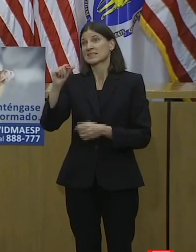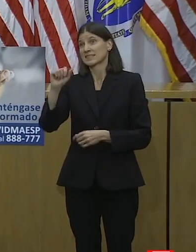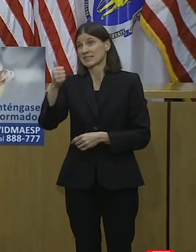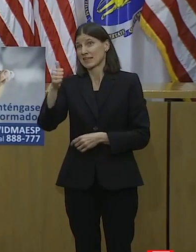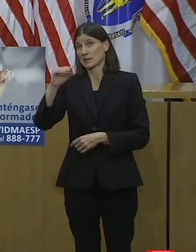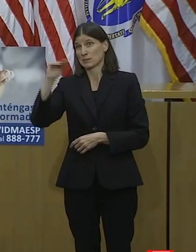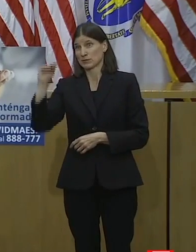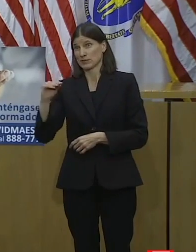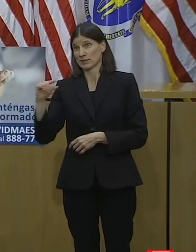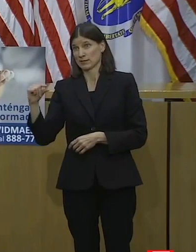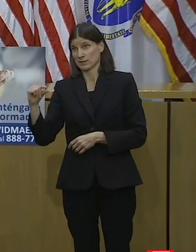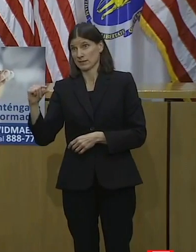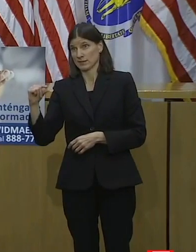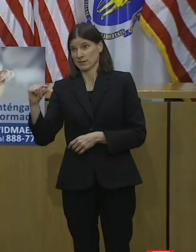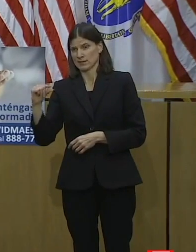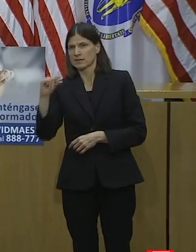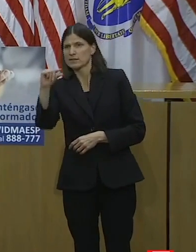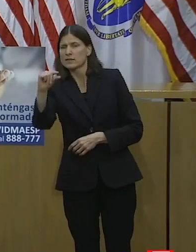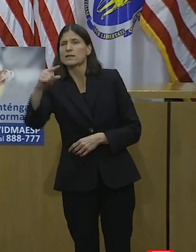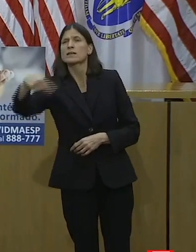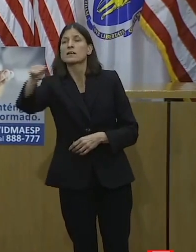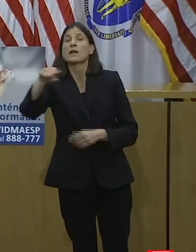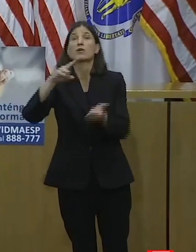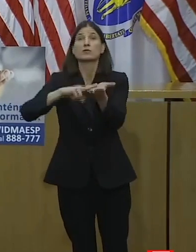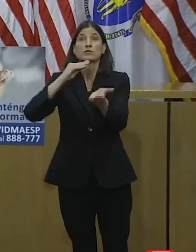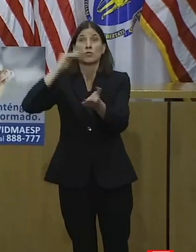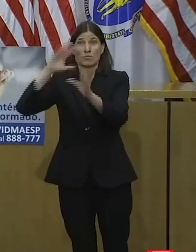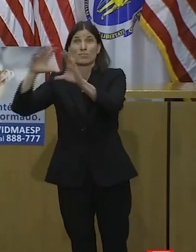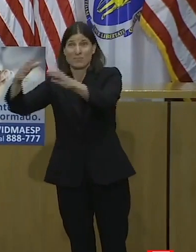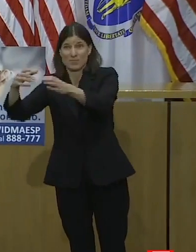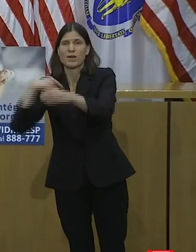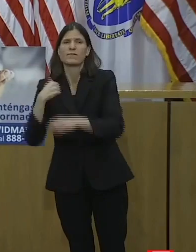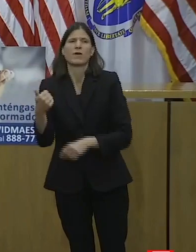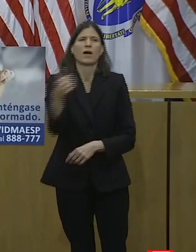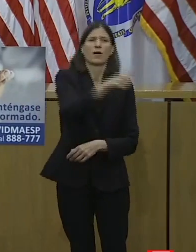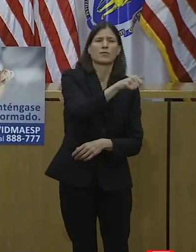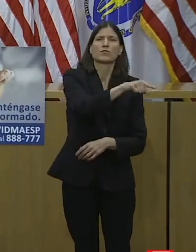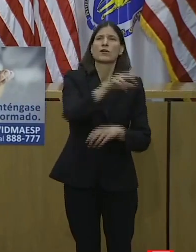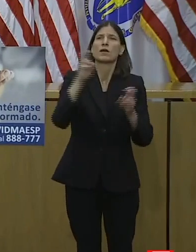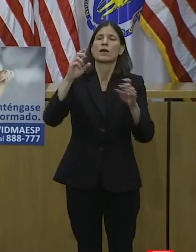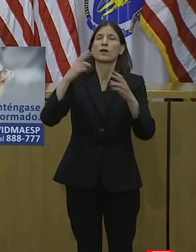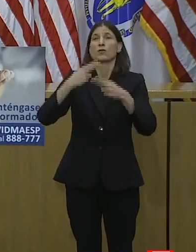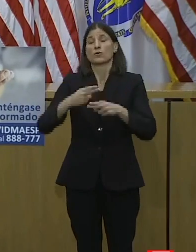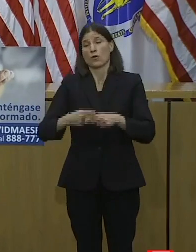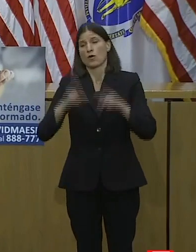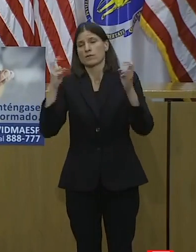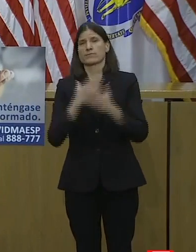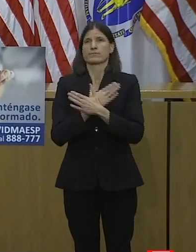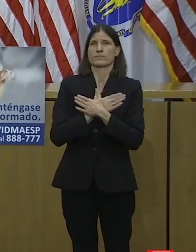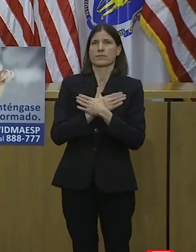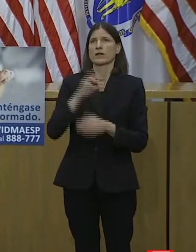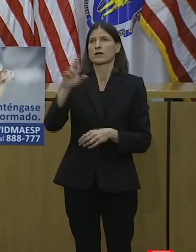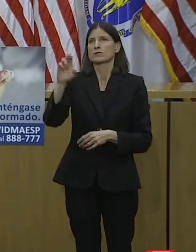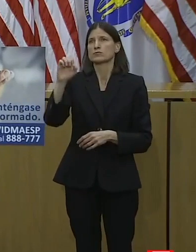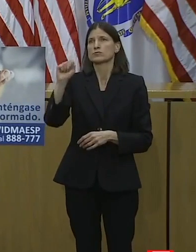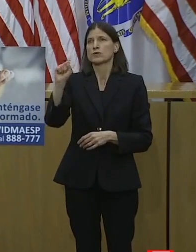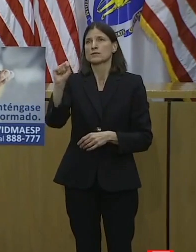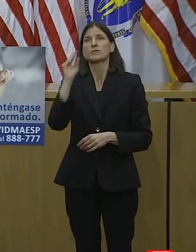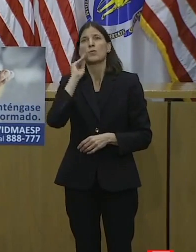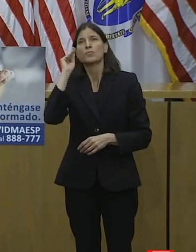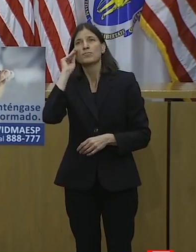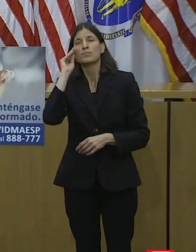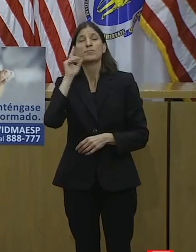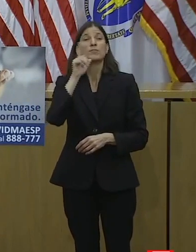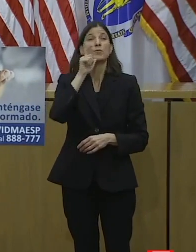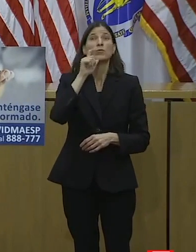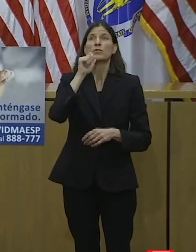funding formula, but we do not want to forget the funding for rest homes. So it's $130 million for nursing homes